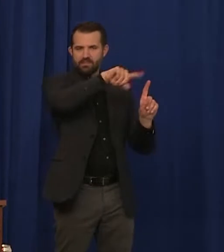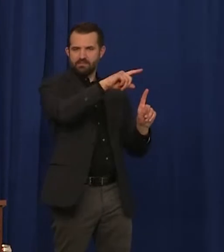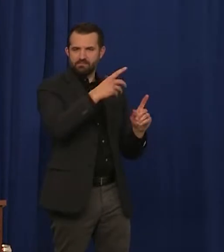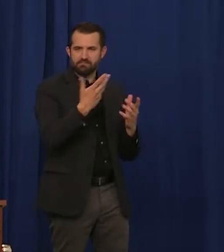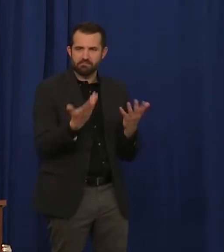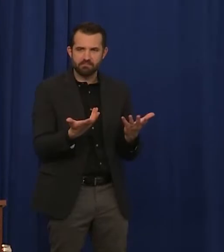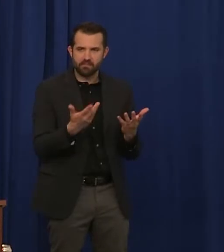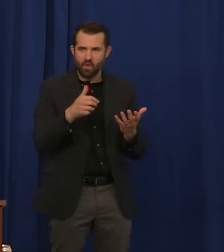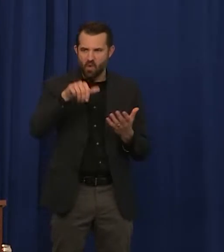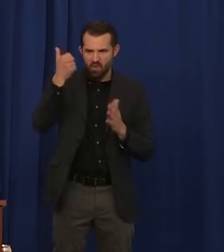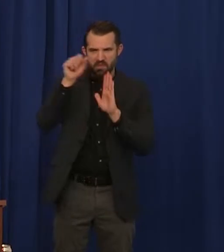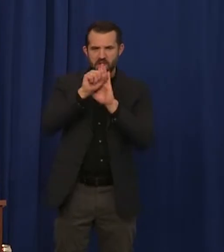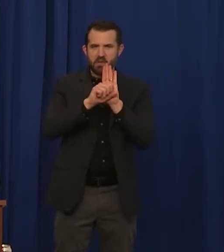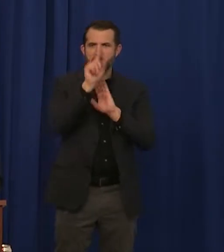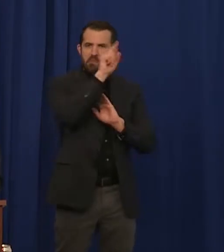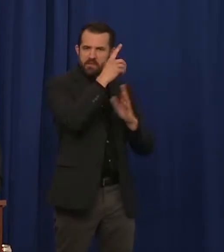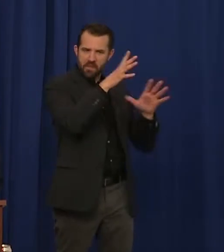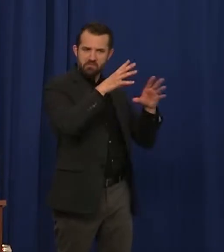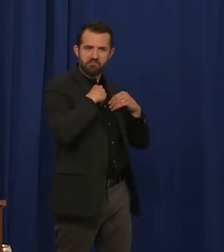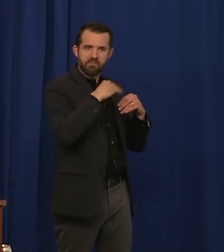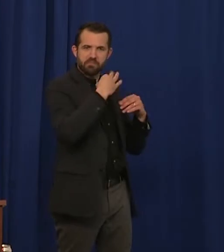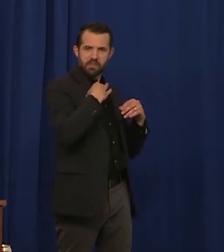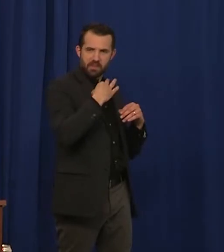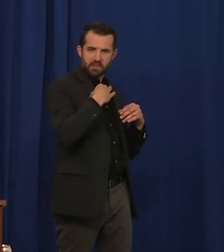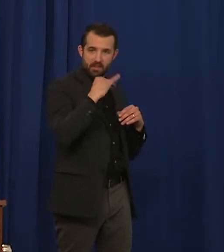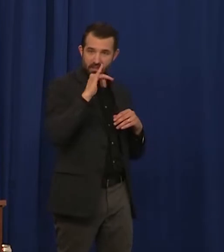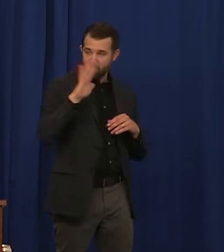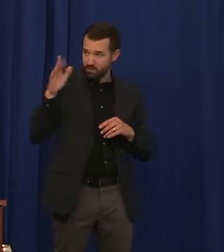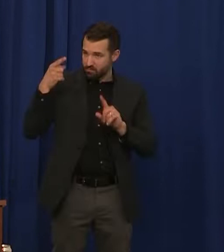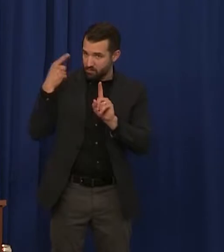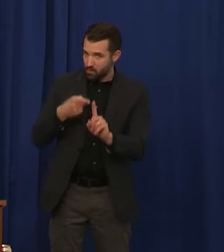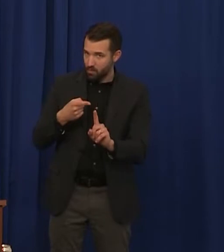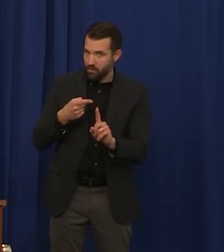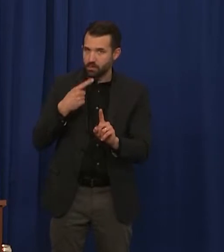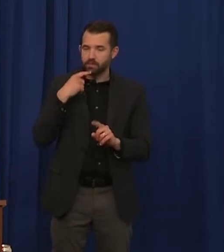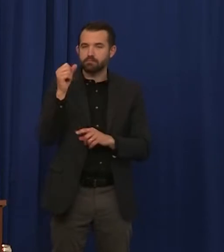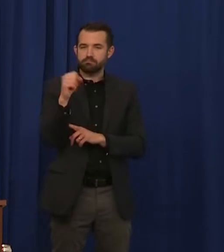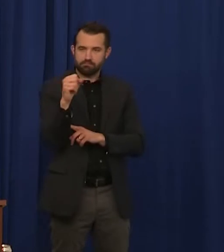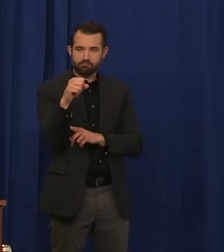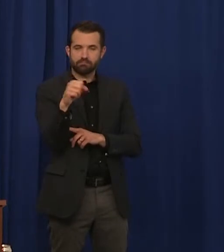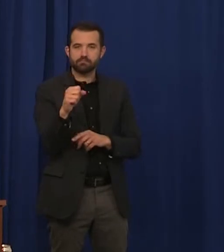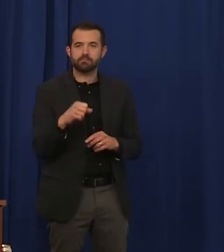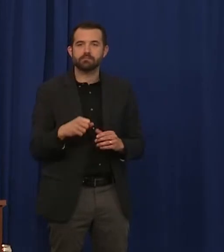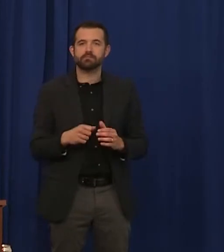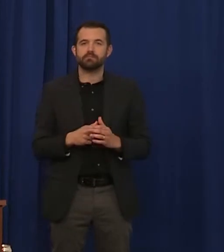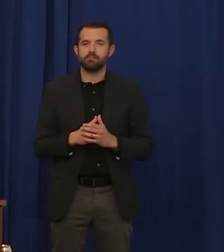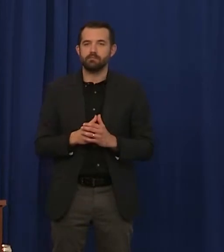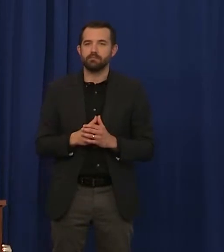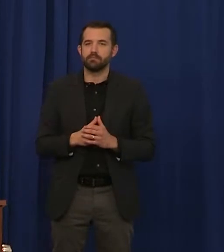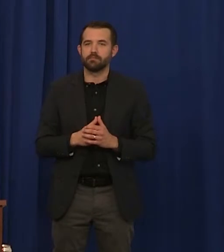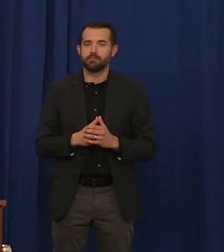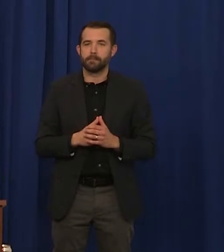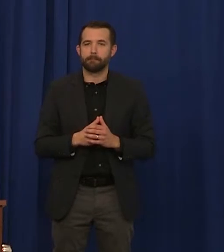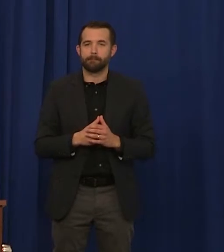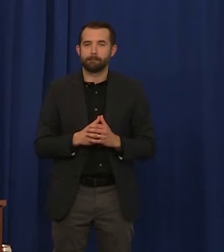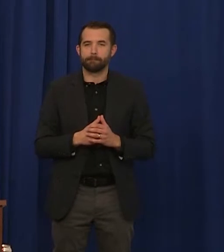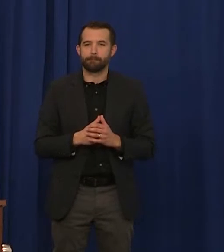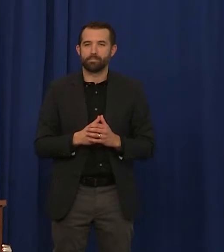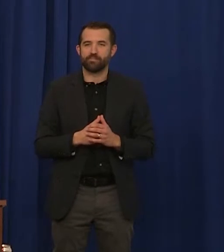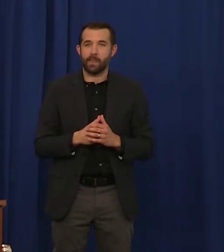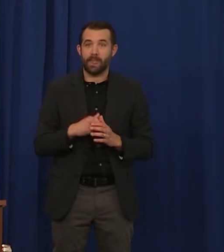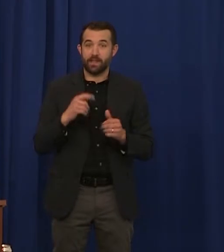other states have? Is that accurate? Yes, that's accurate. Yes, okay. Go ahead. So to the first